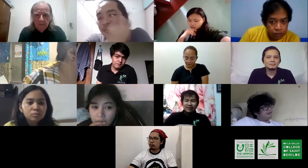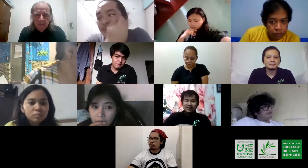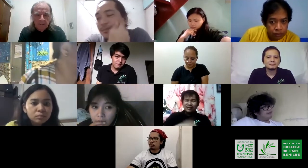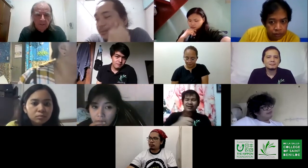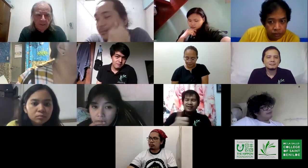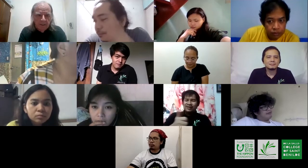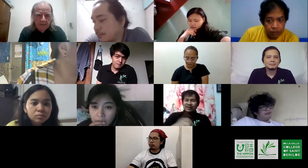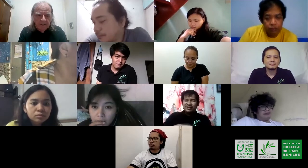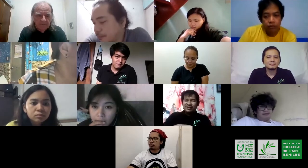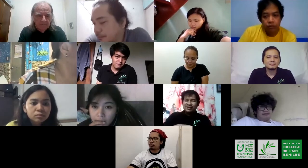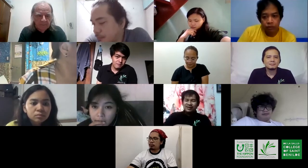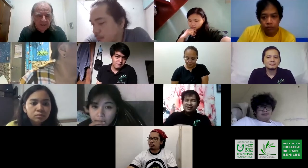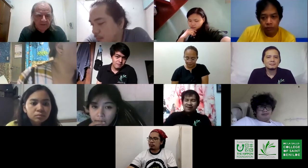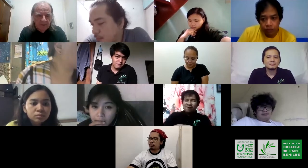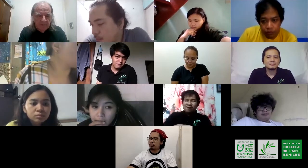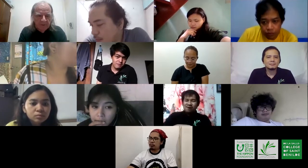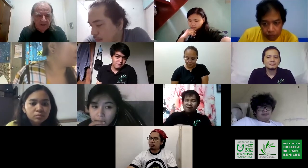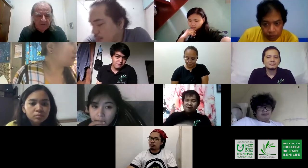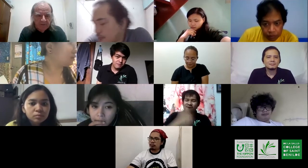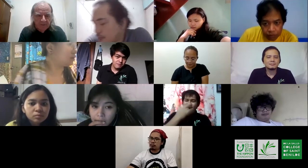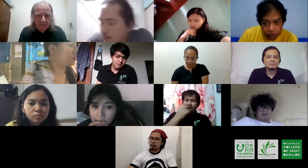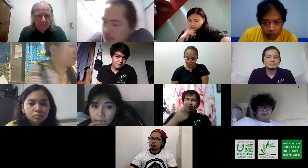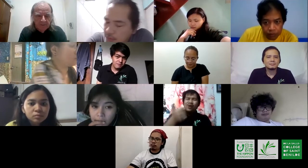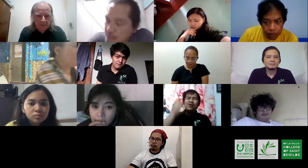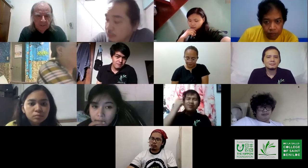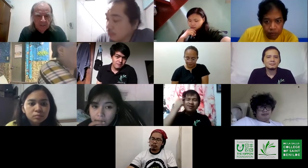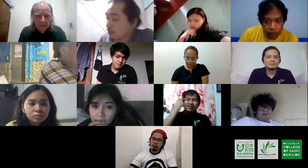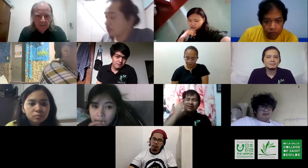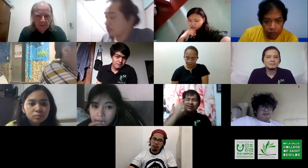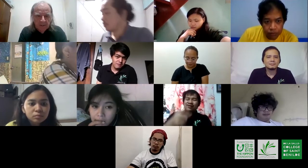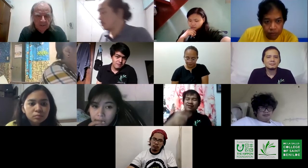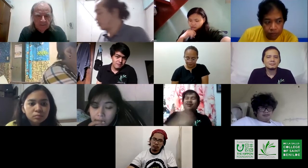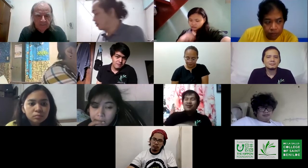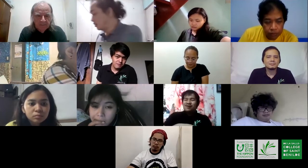Ah, hasn't gone out yet. Saved in drafts, right?